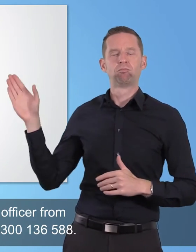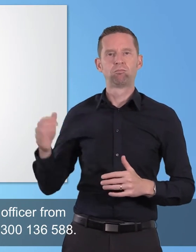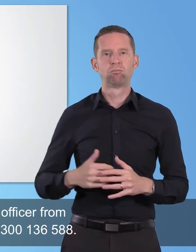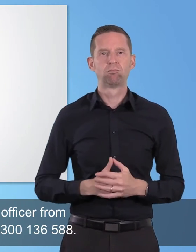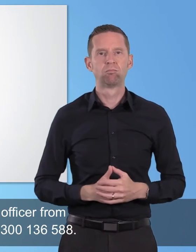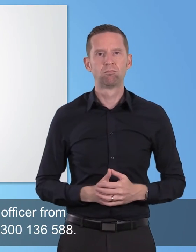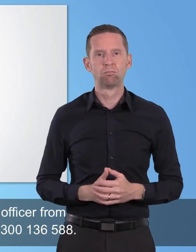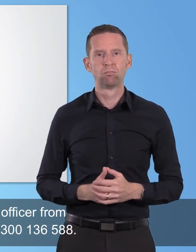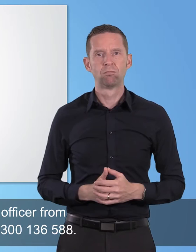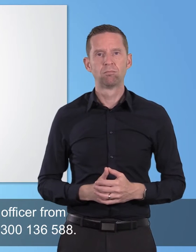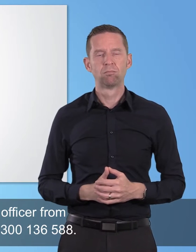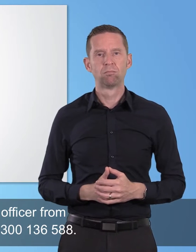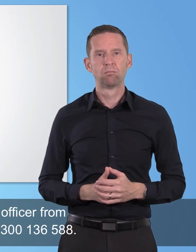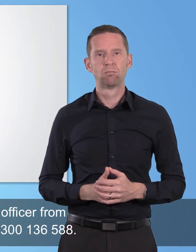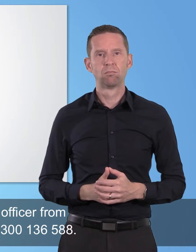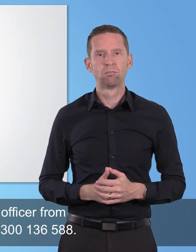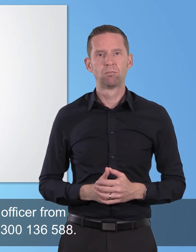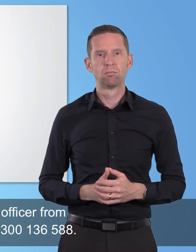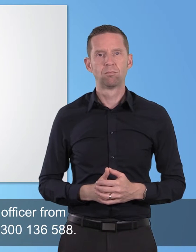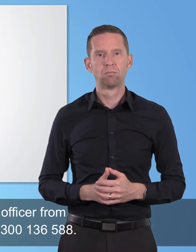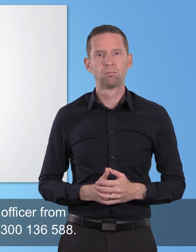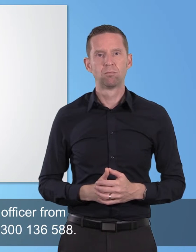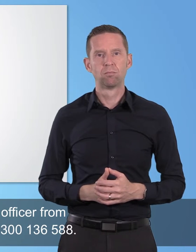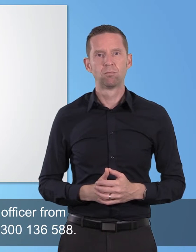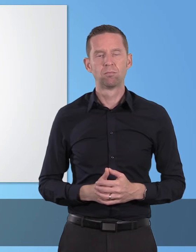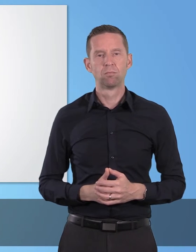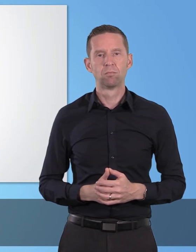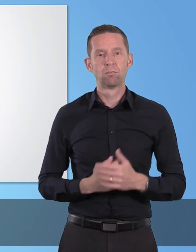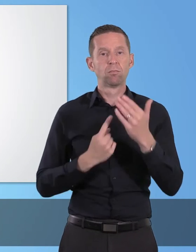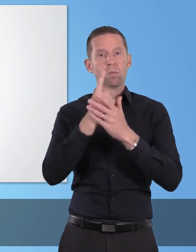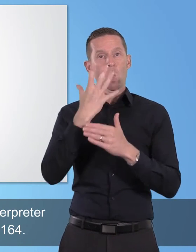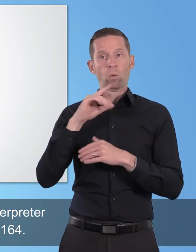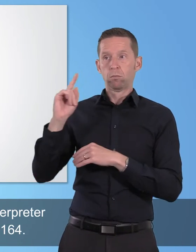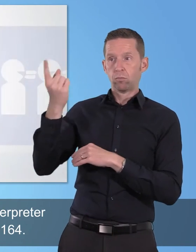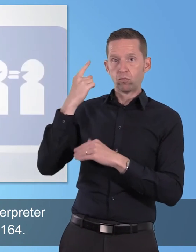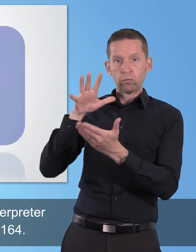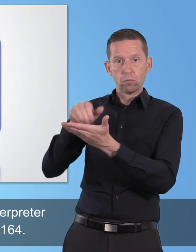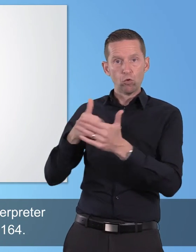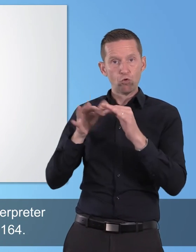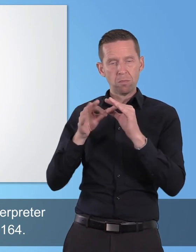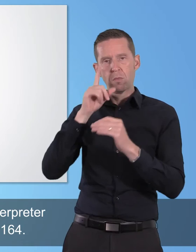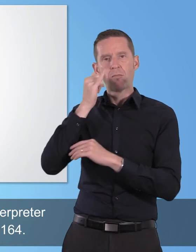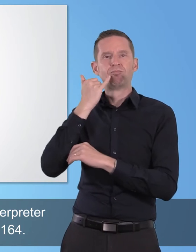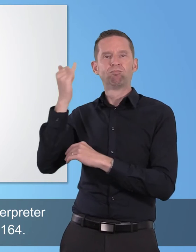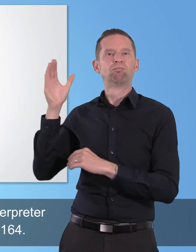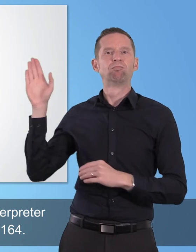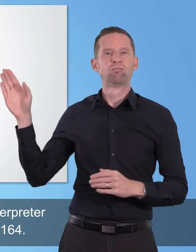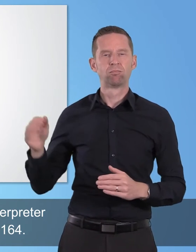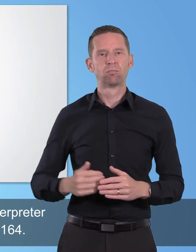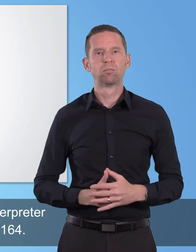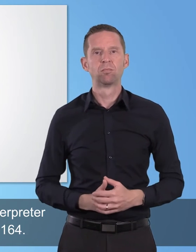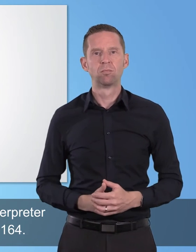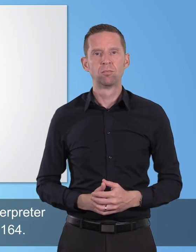call 1300 136 588. If you need an interpreter, call